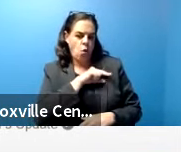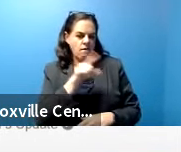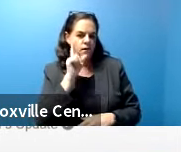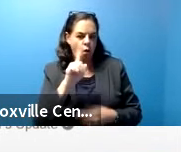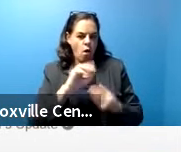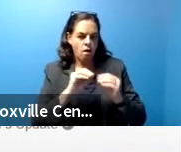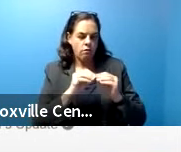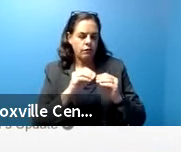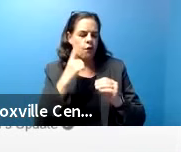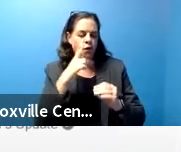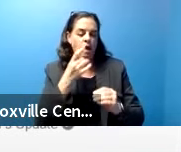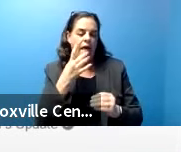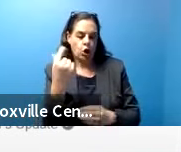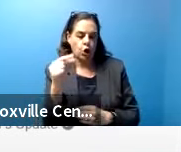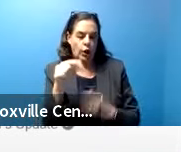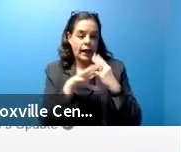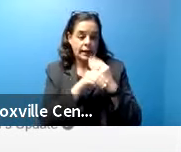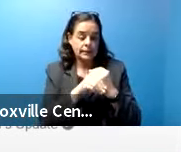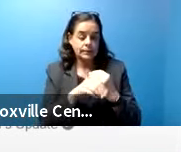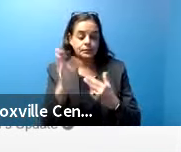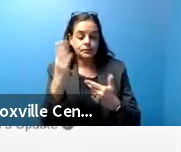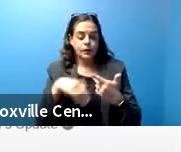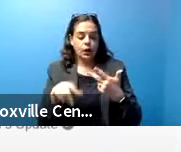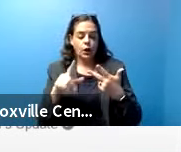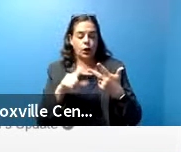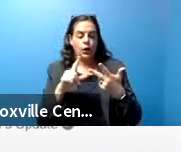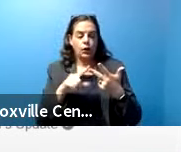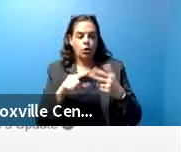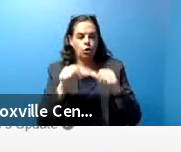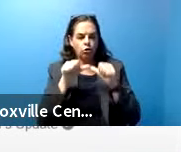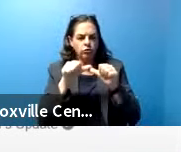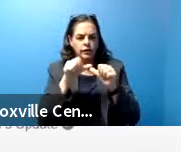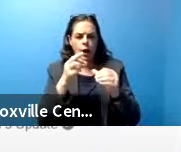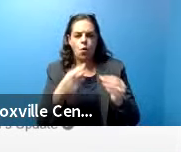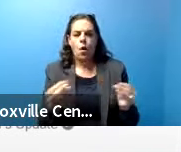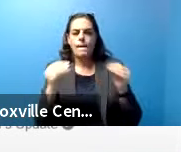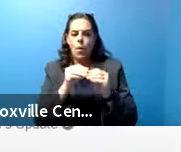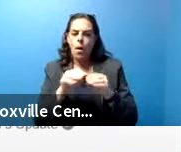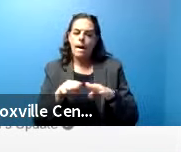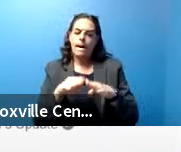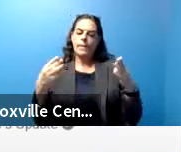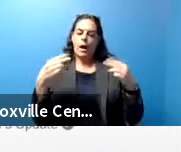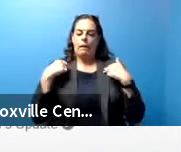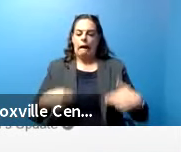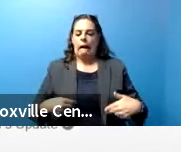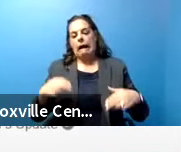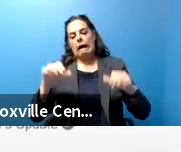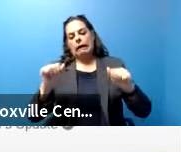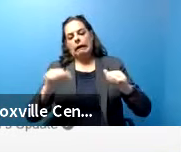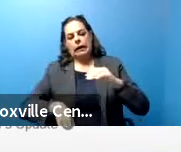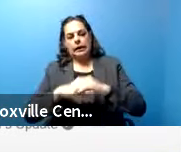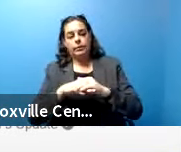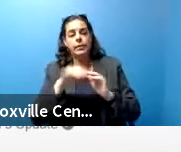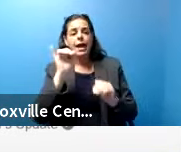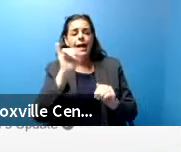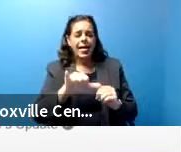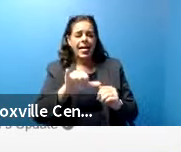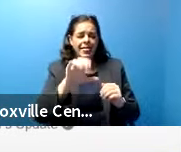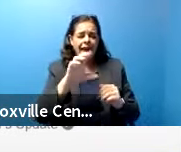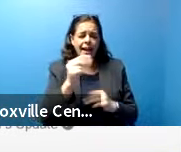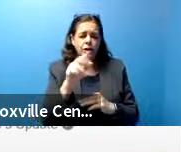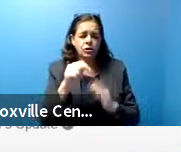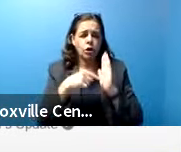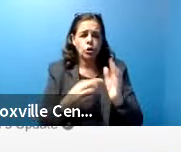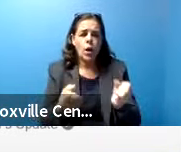green. Our third benchmark, sustained or increased public health capacity. This chart shows the number of